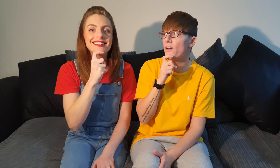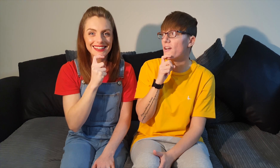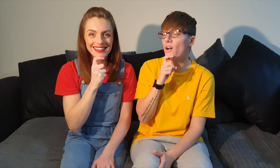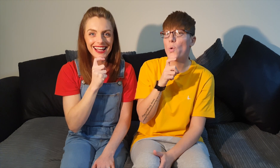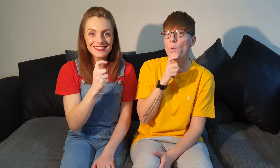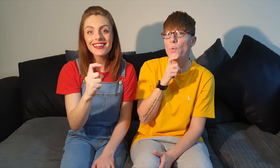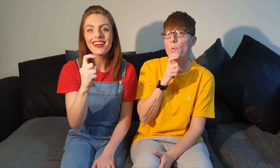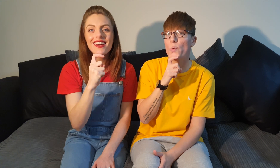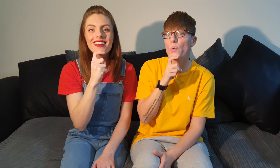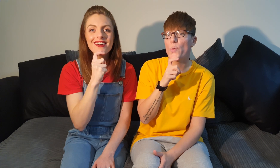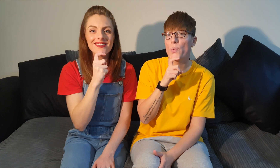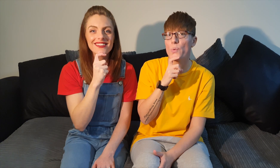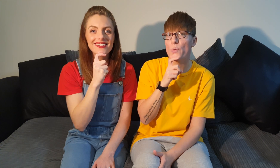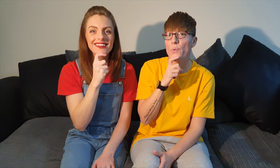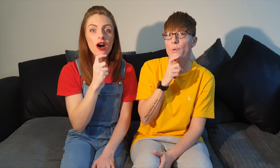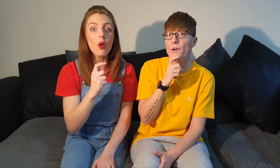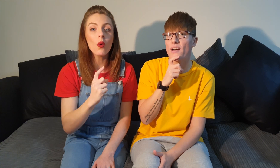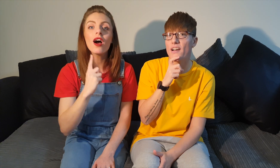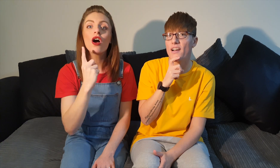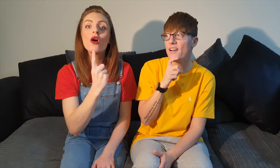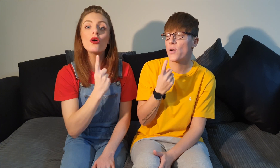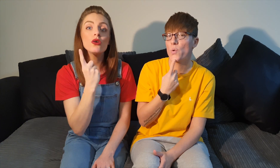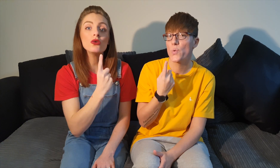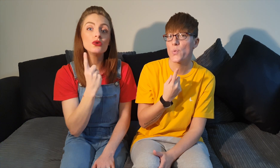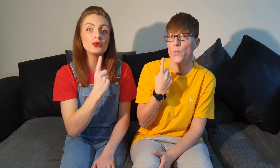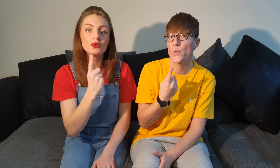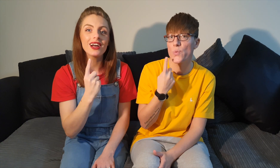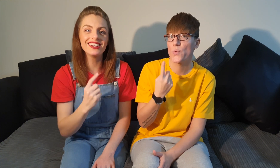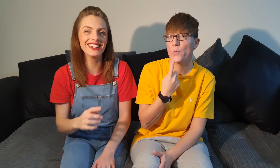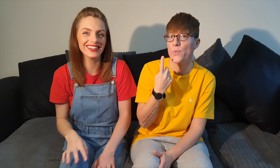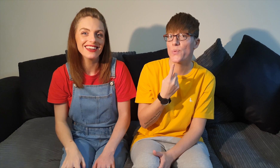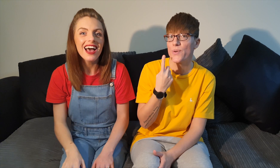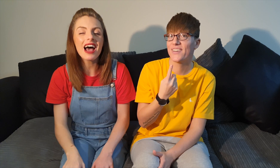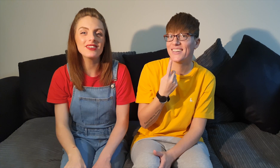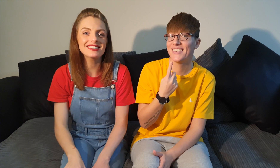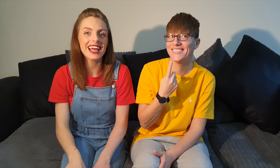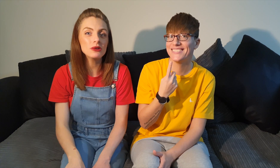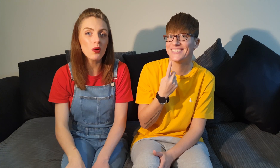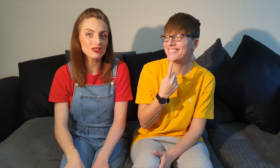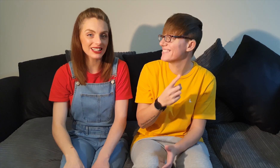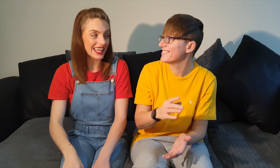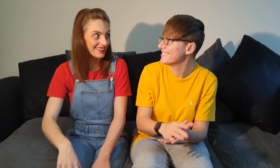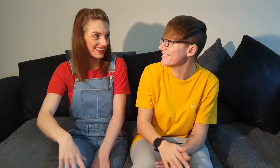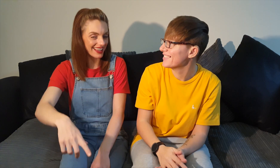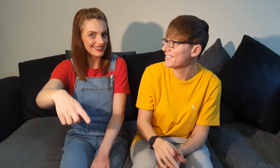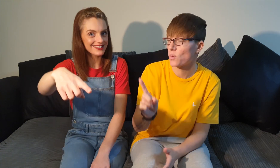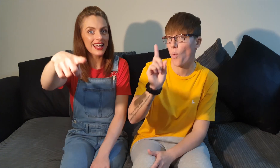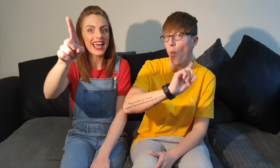And that's who. Or who. And we sign what like this.